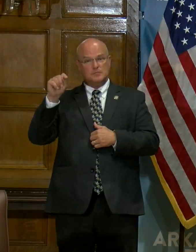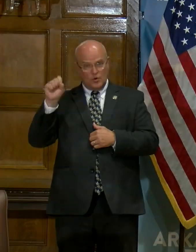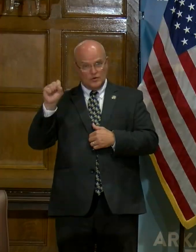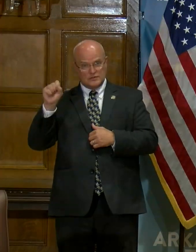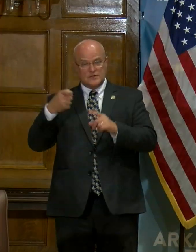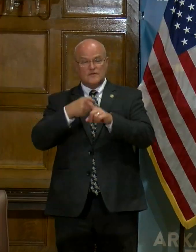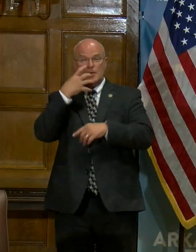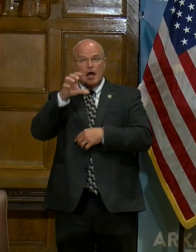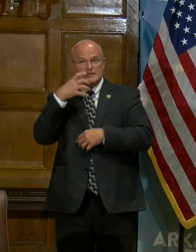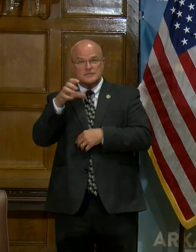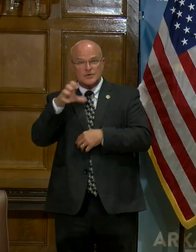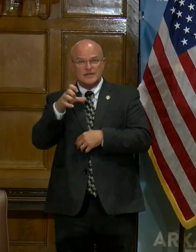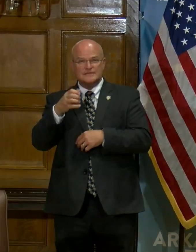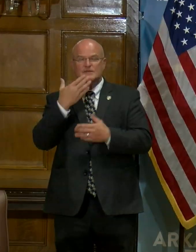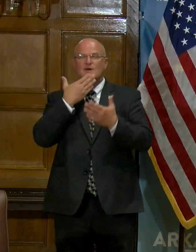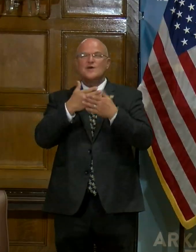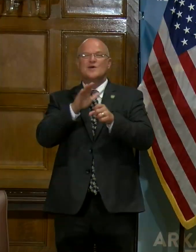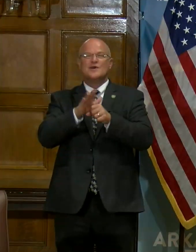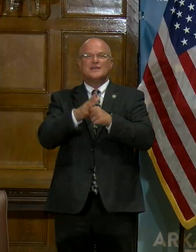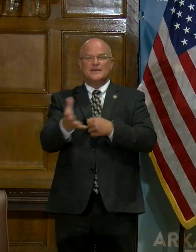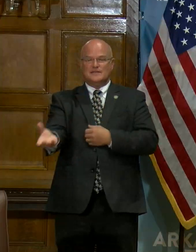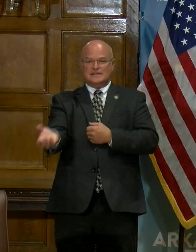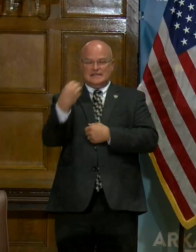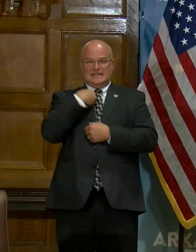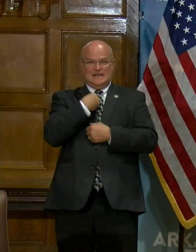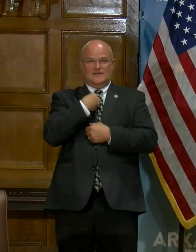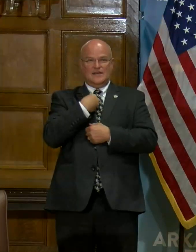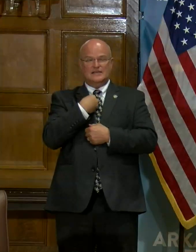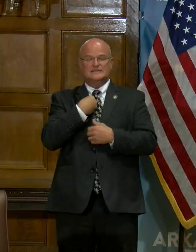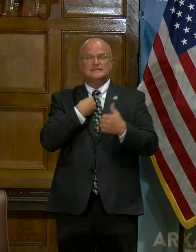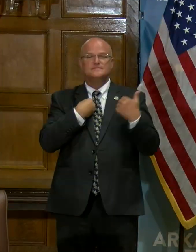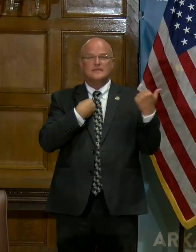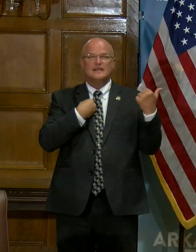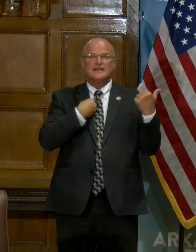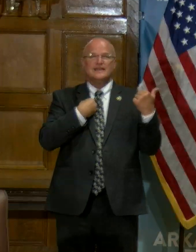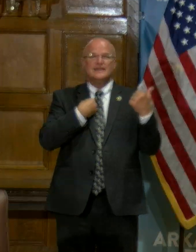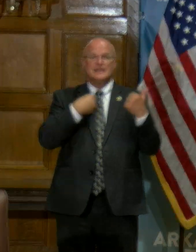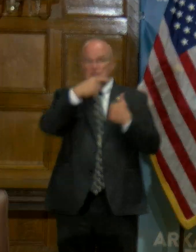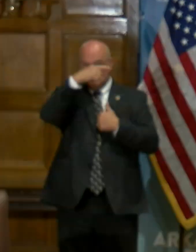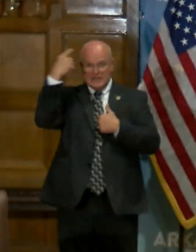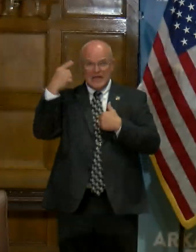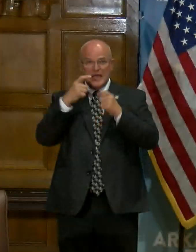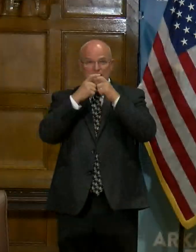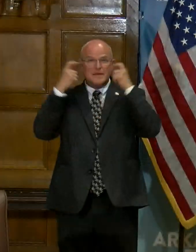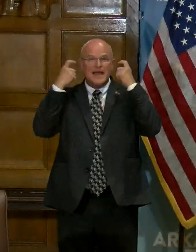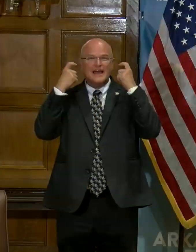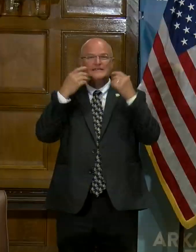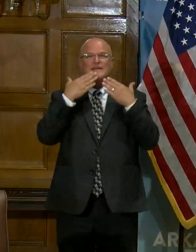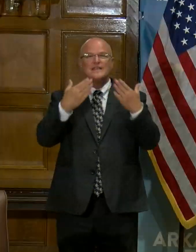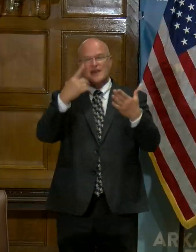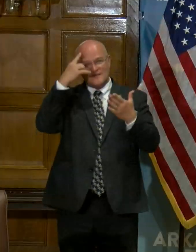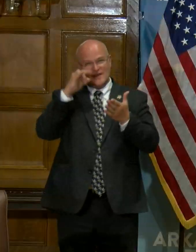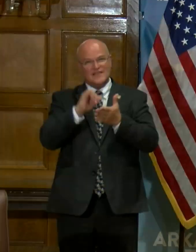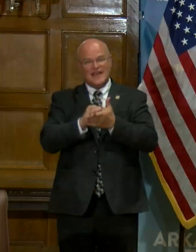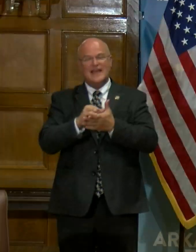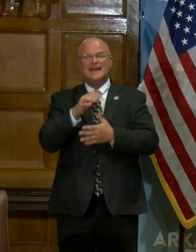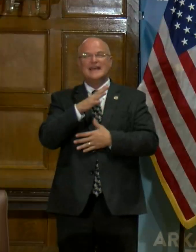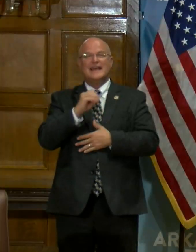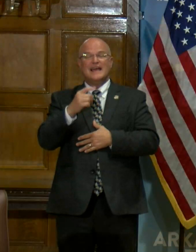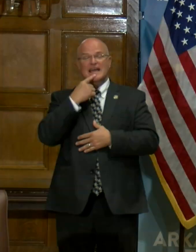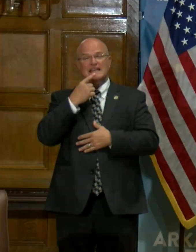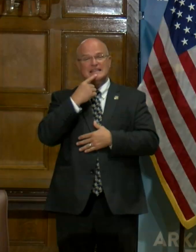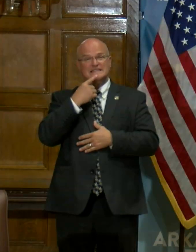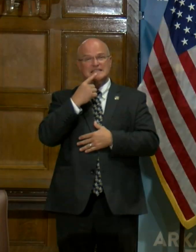Sports, and they were good enough to send us these black masks we're grateful for, and